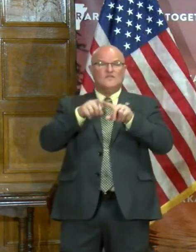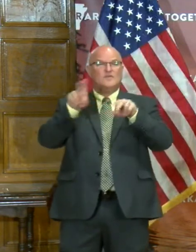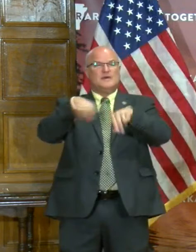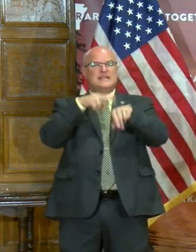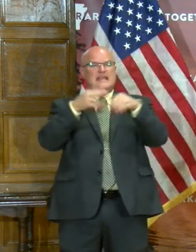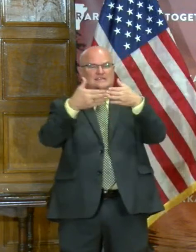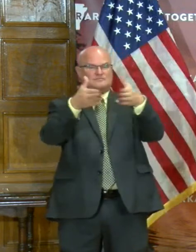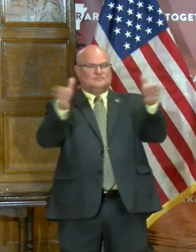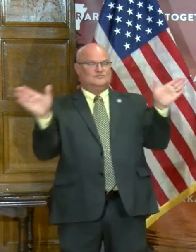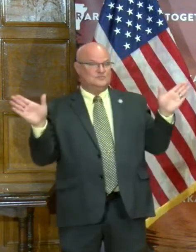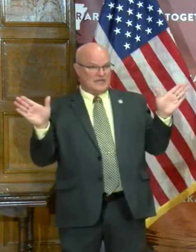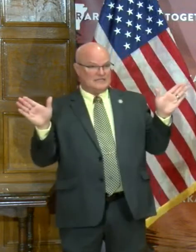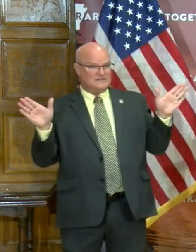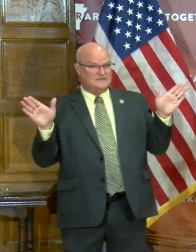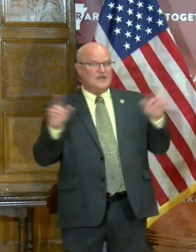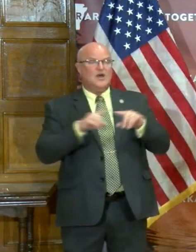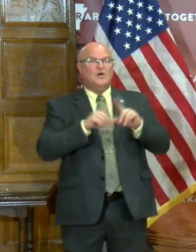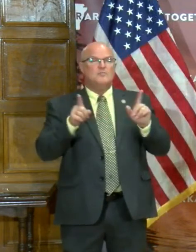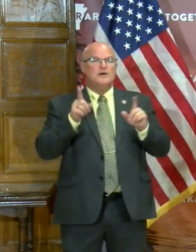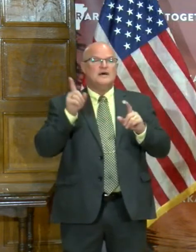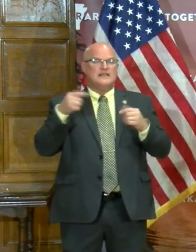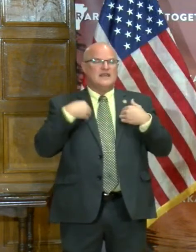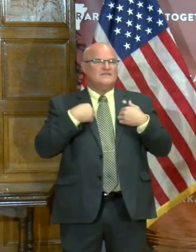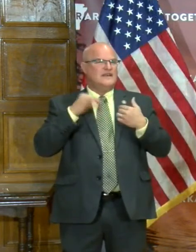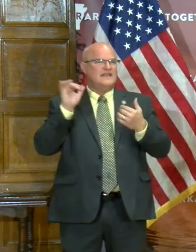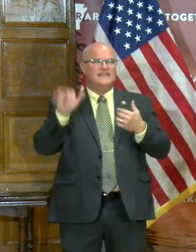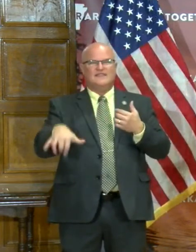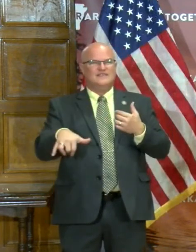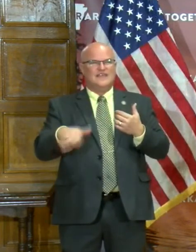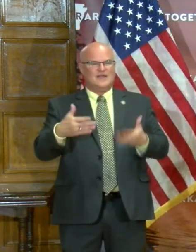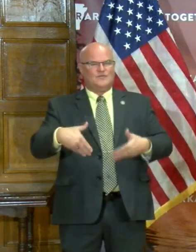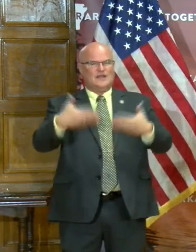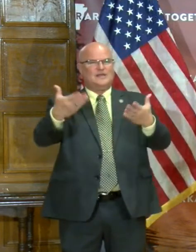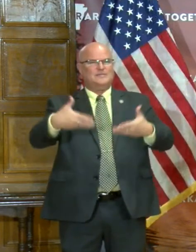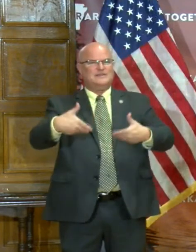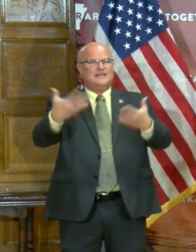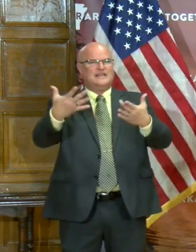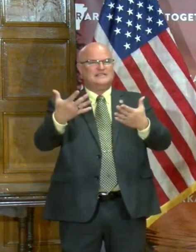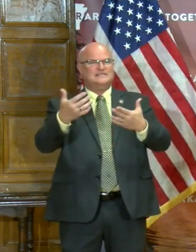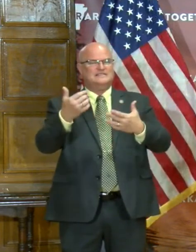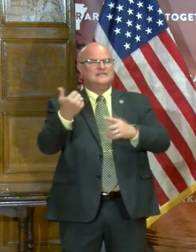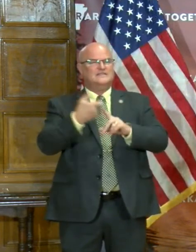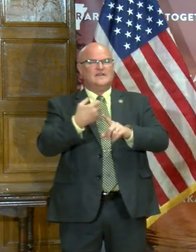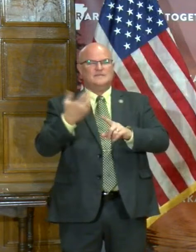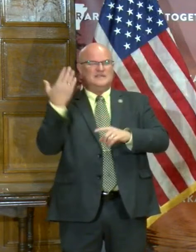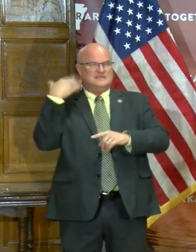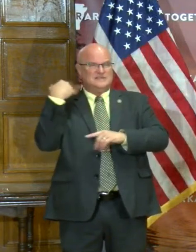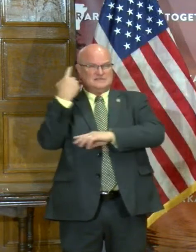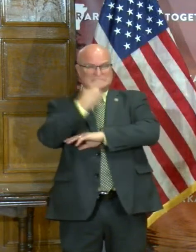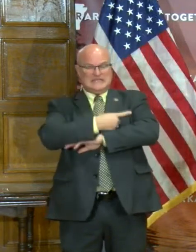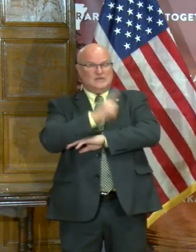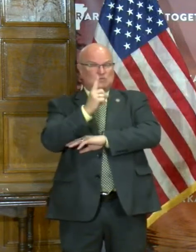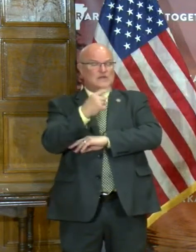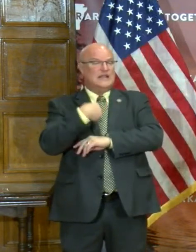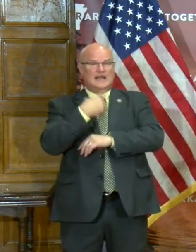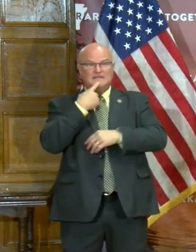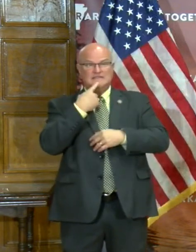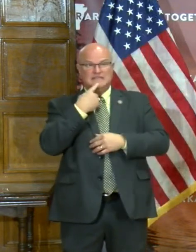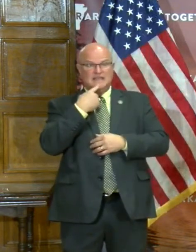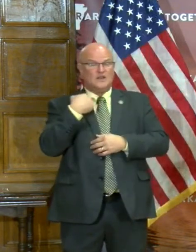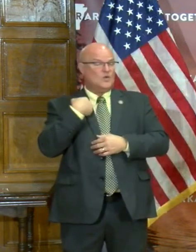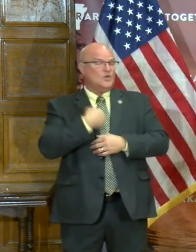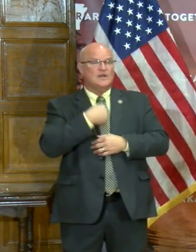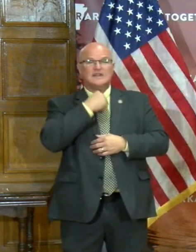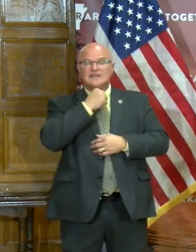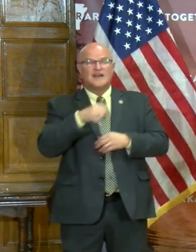a national perspective, but they've had those recommendations in there from day one. And as I've said, we're